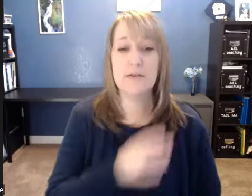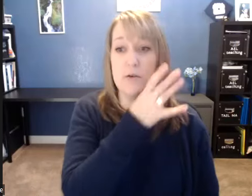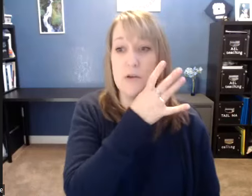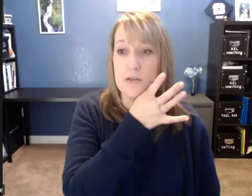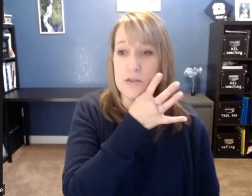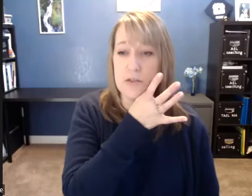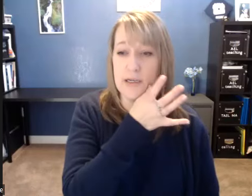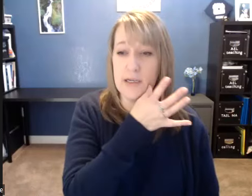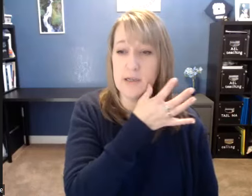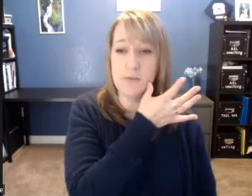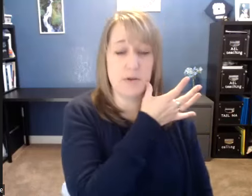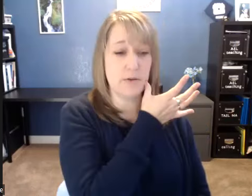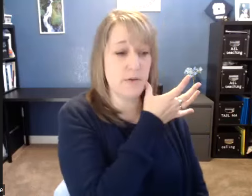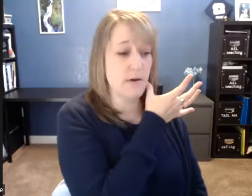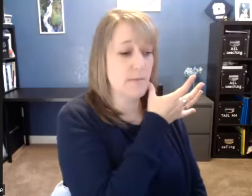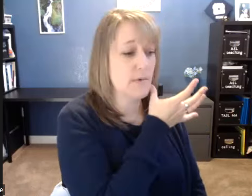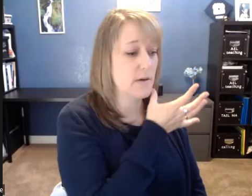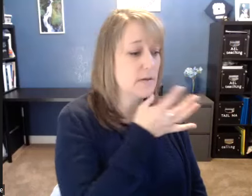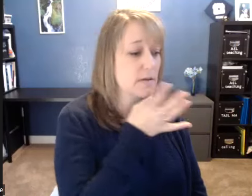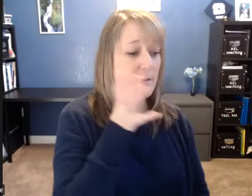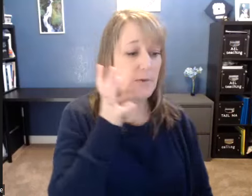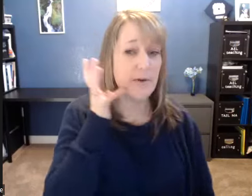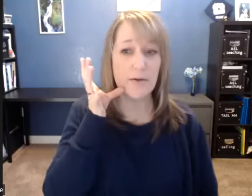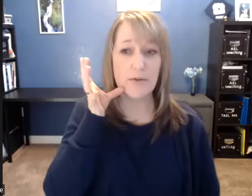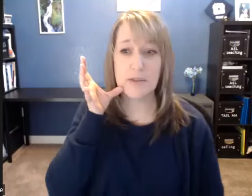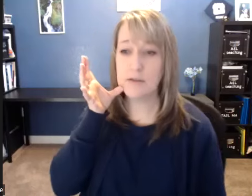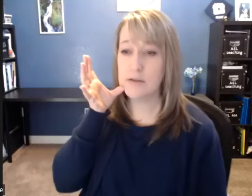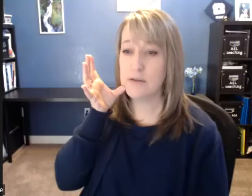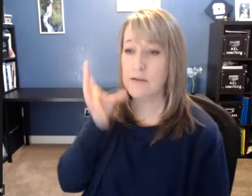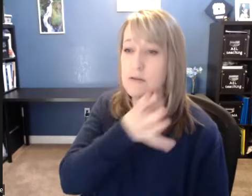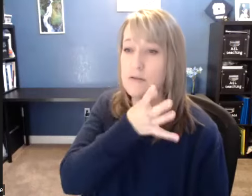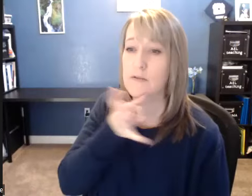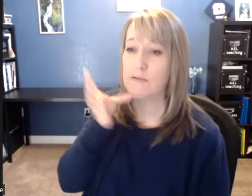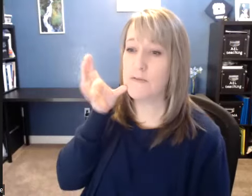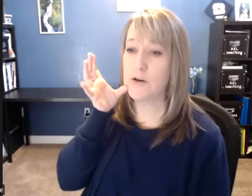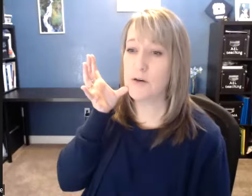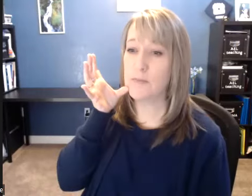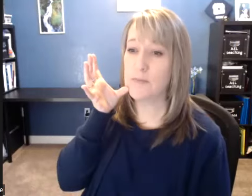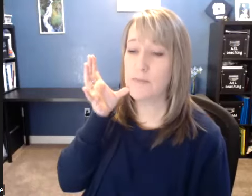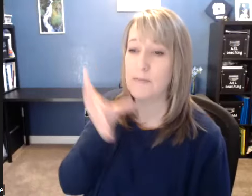so start here with your thumb and just come around. Farm